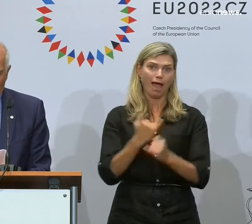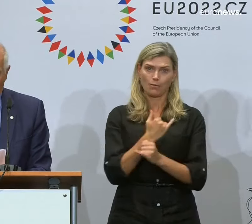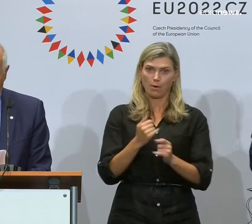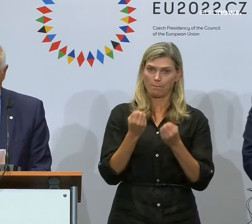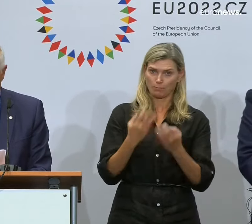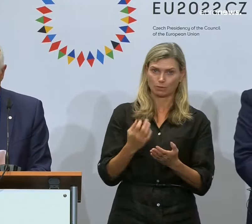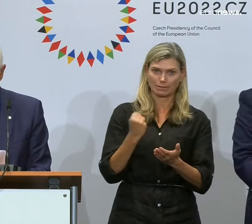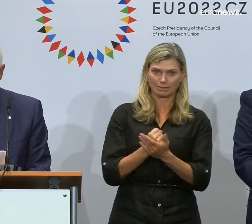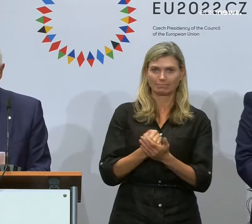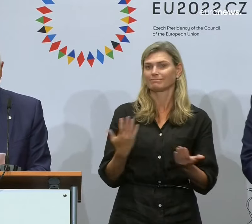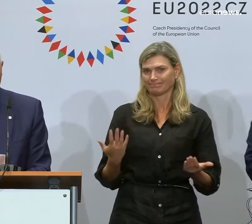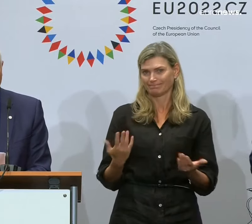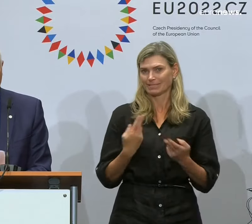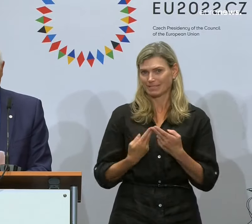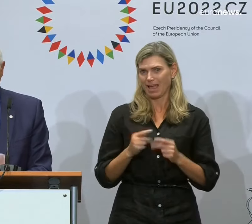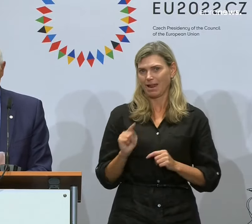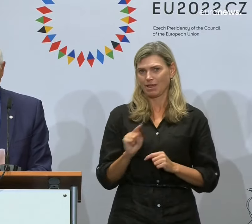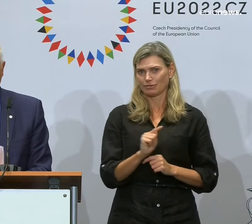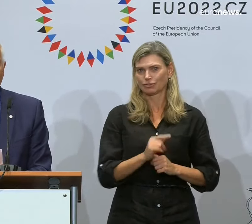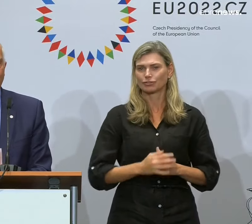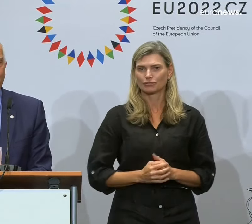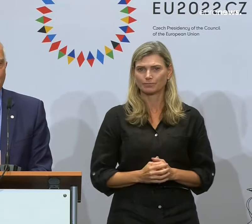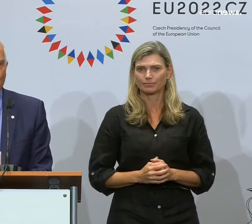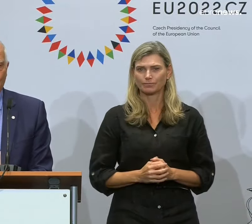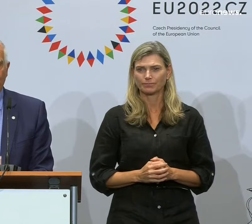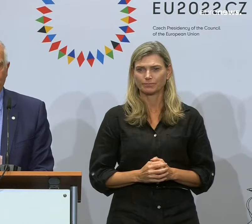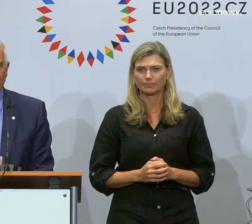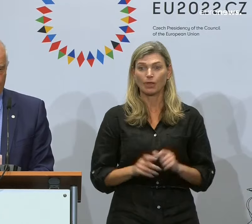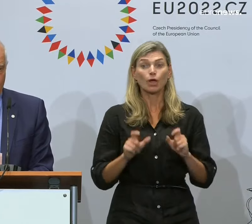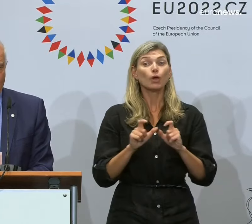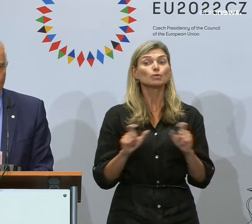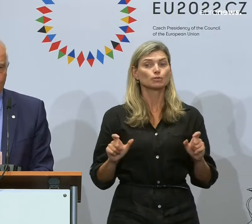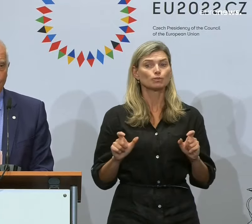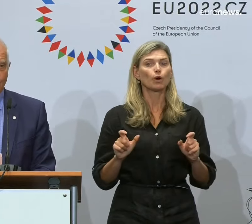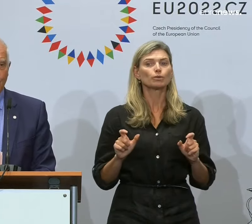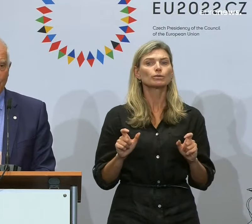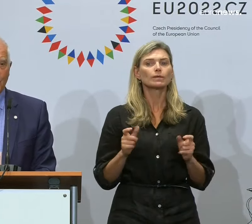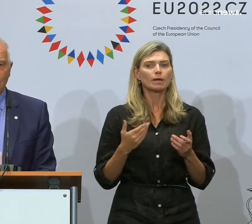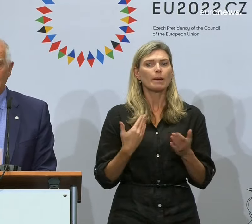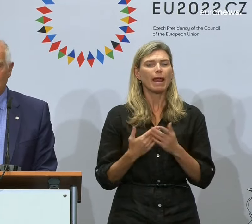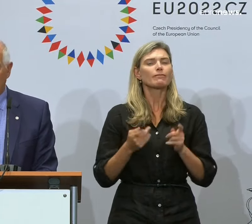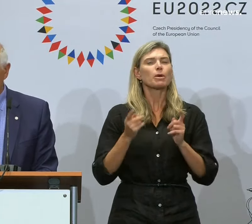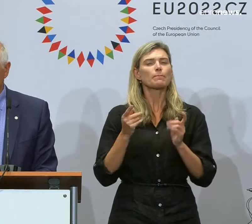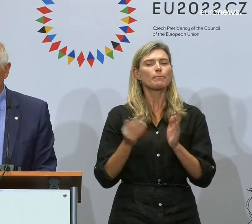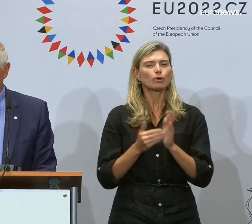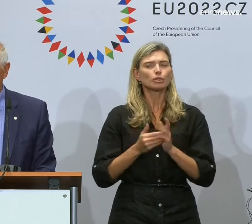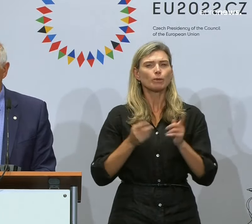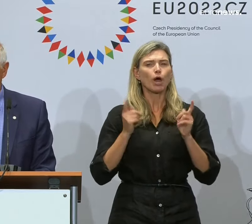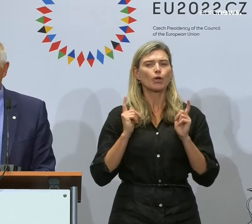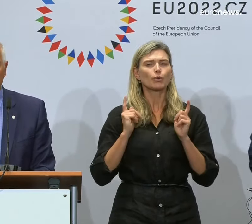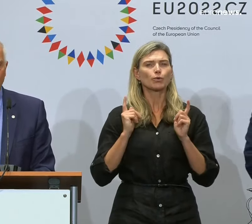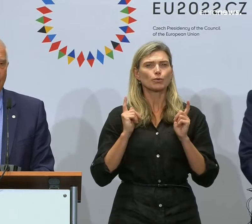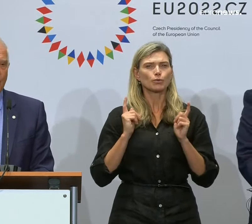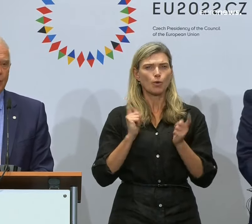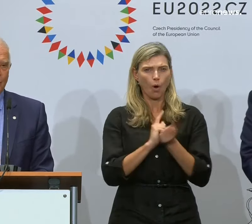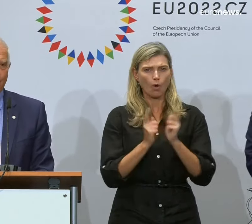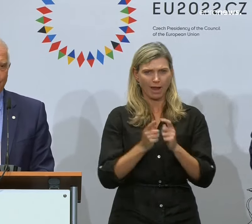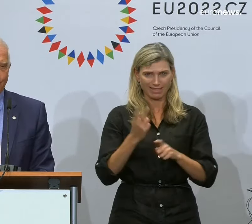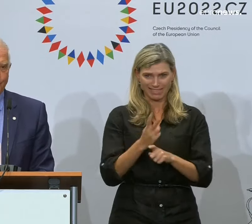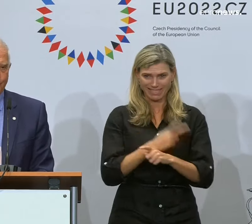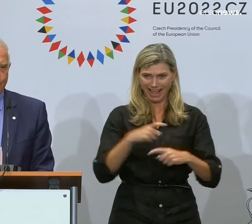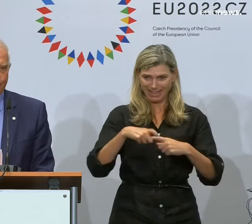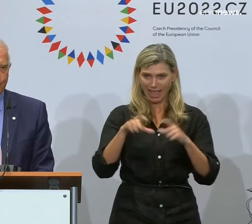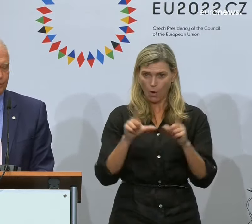be otherwise, in accordance with the Schengen Code. But they have a lot of possibilities that each one will be able to implement